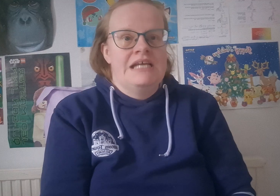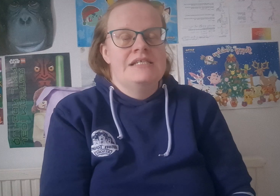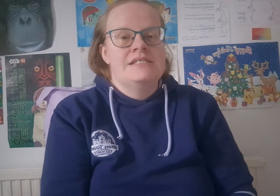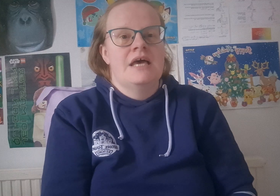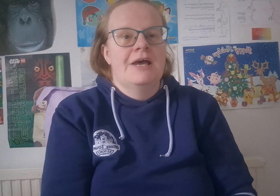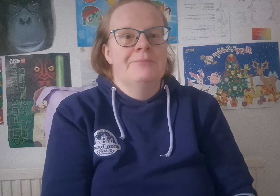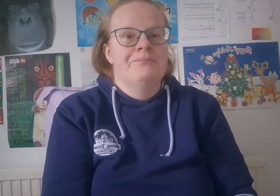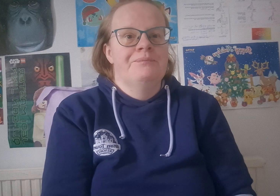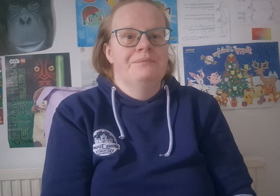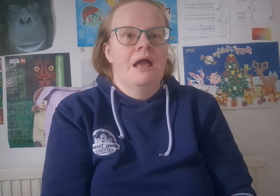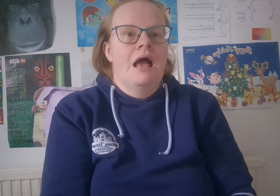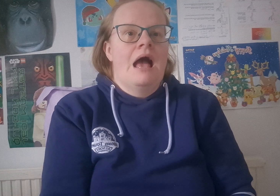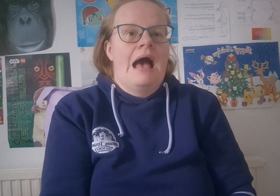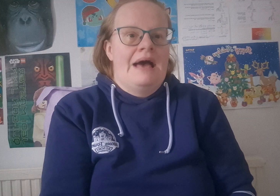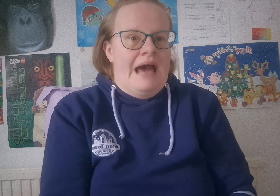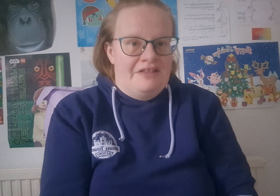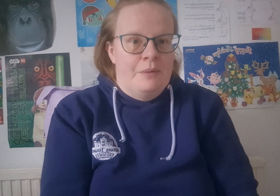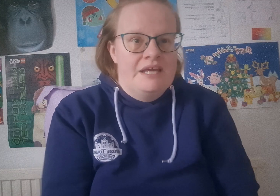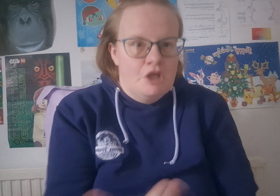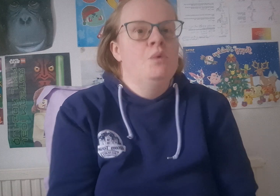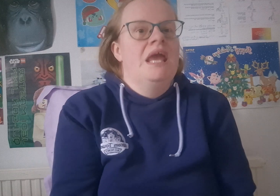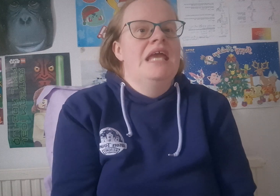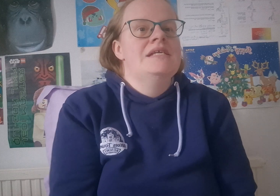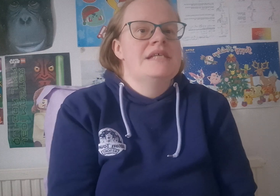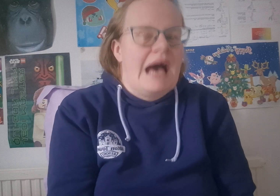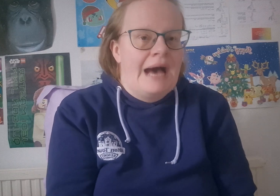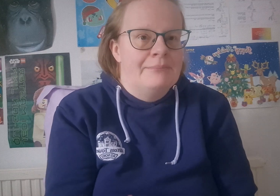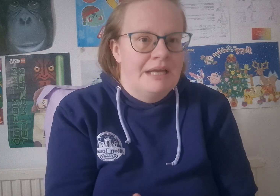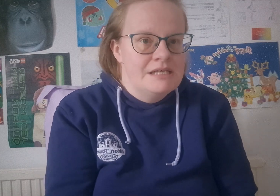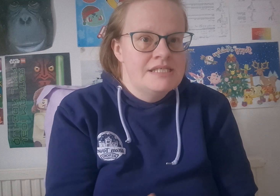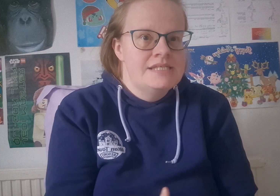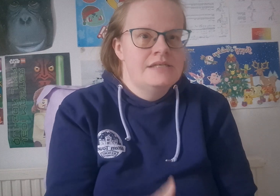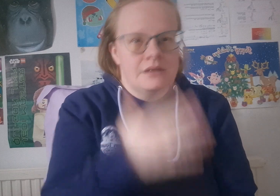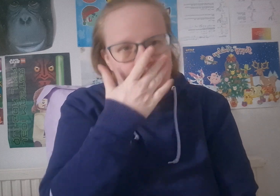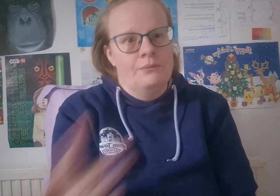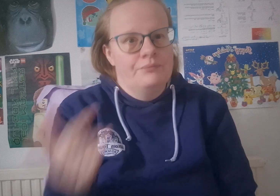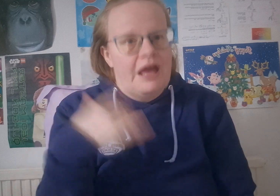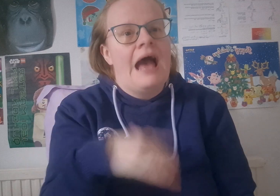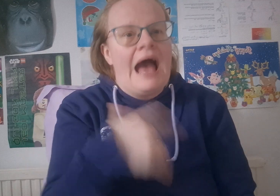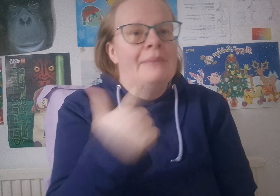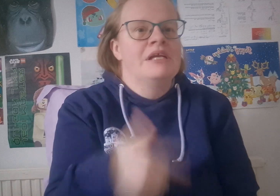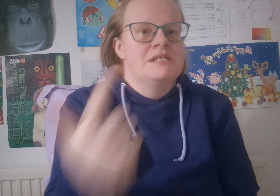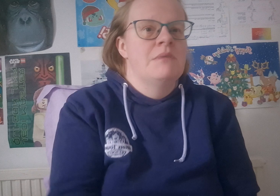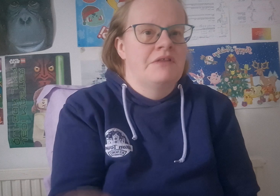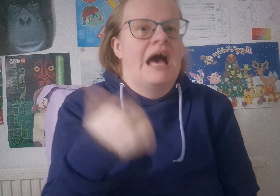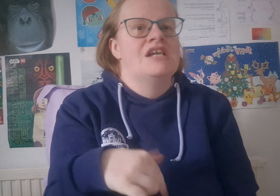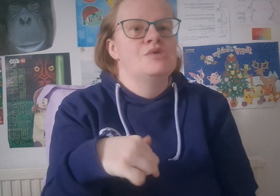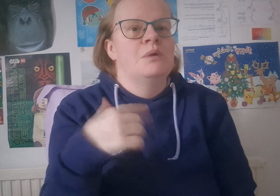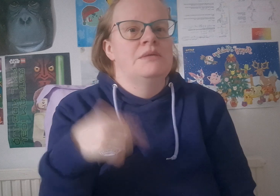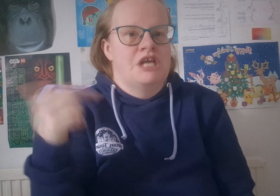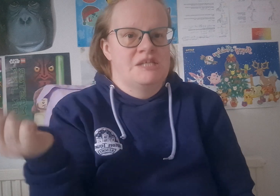plays Anne Hathaway, who is Hamlet's mother and William Shakespeare's